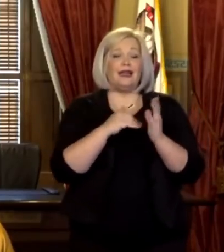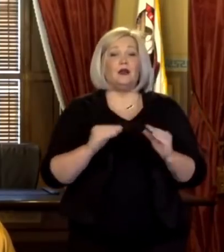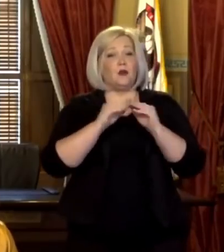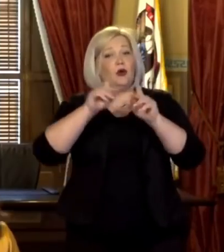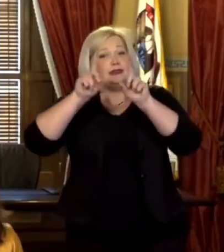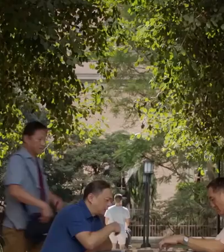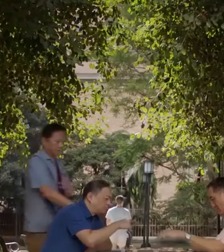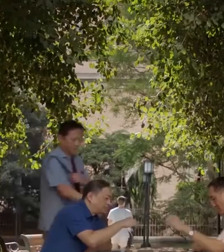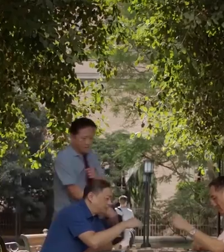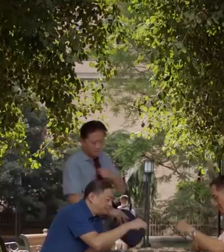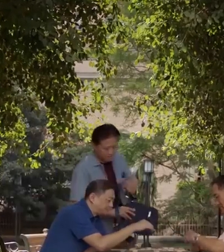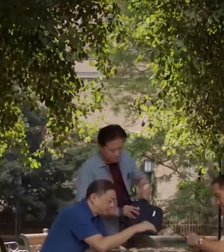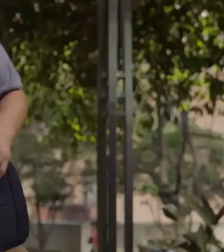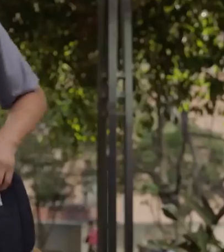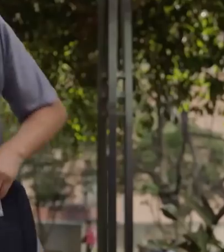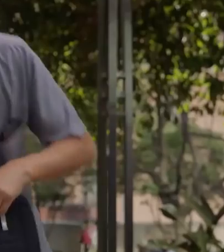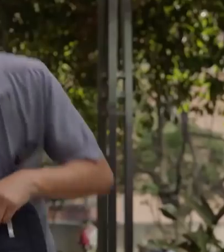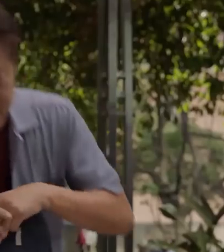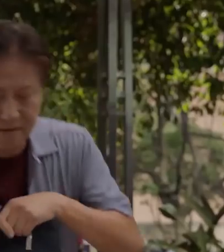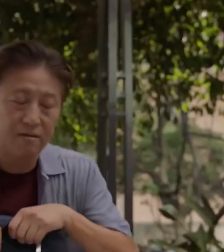with our modeling.